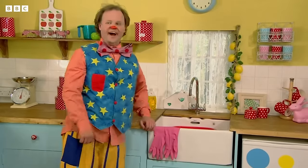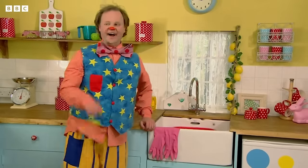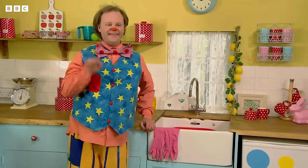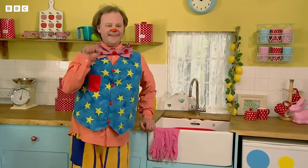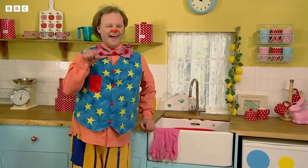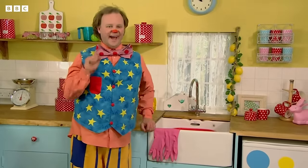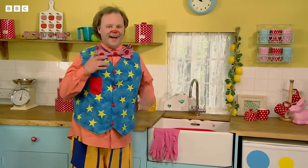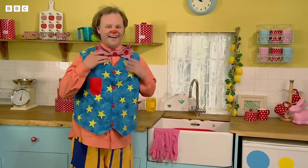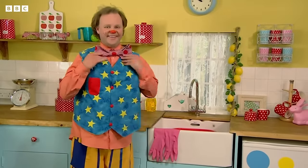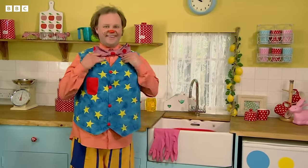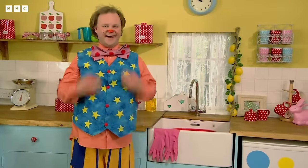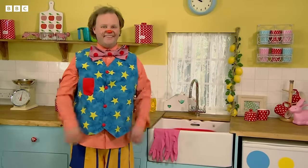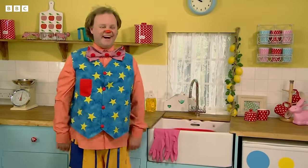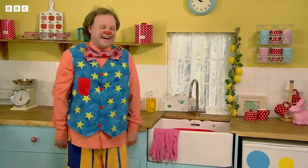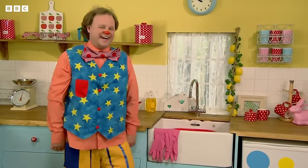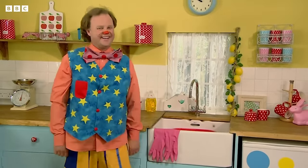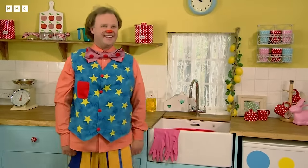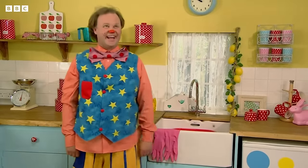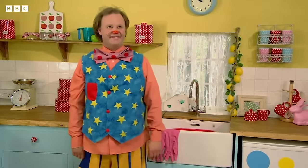Oh, yes. Silly me.